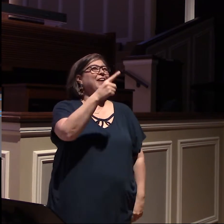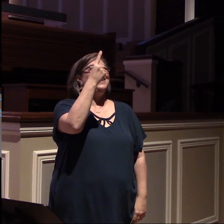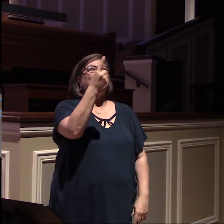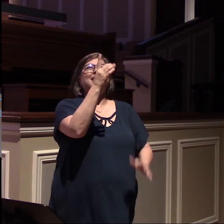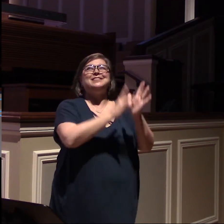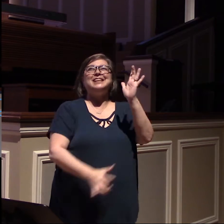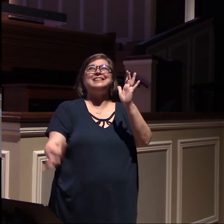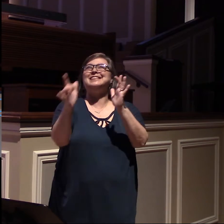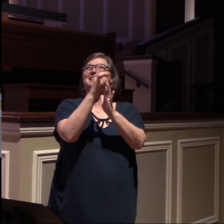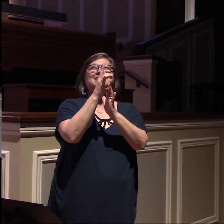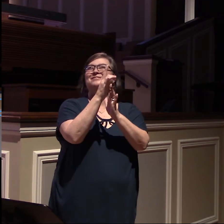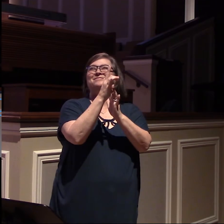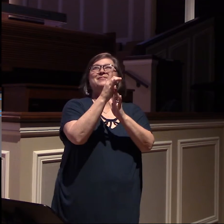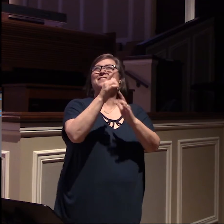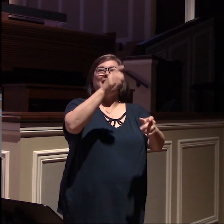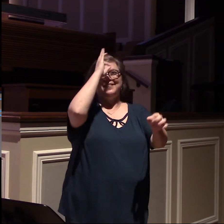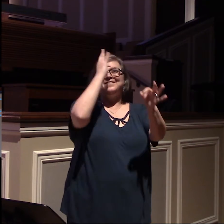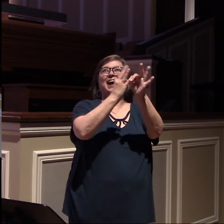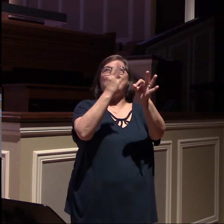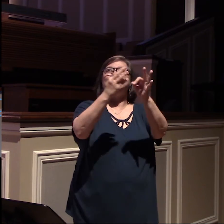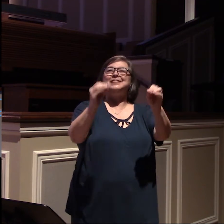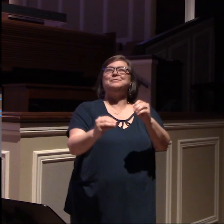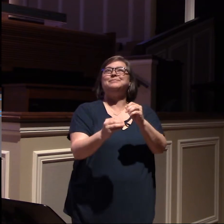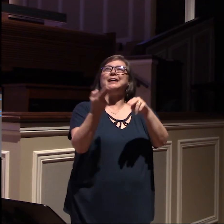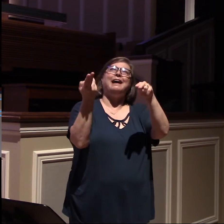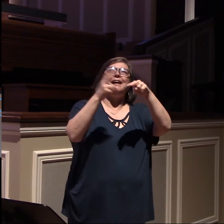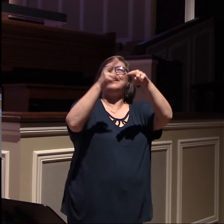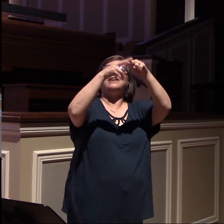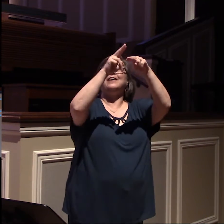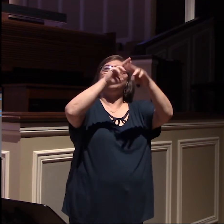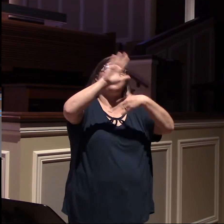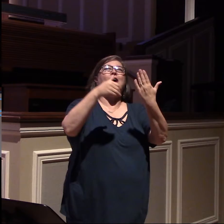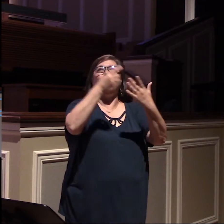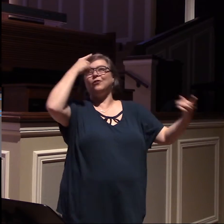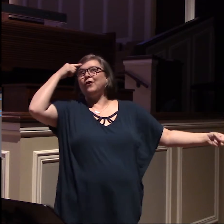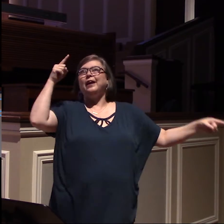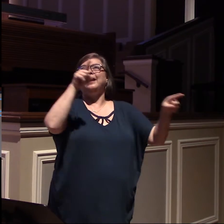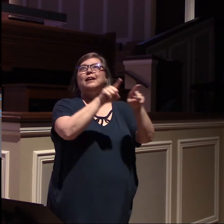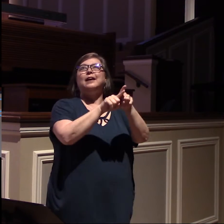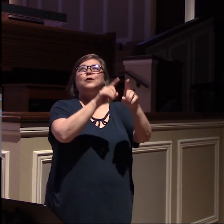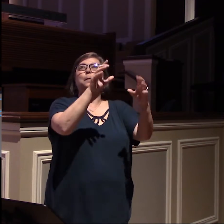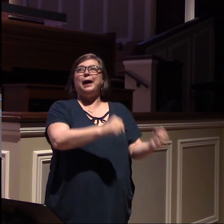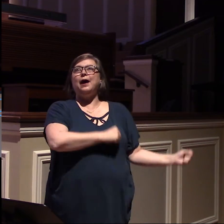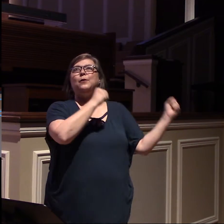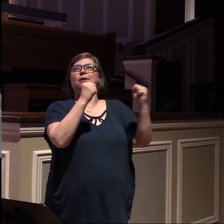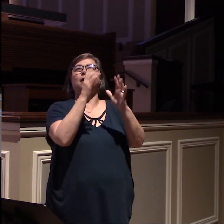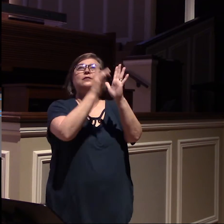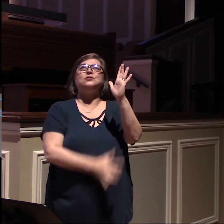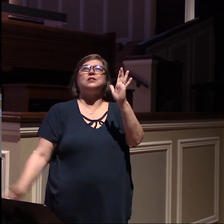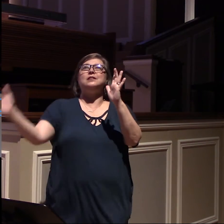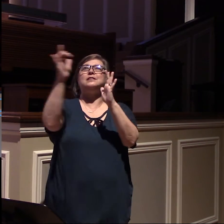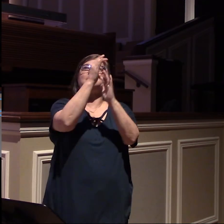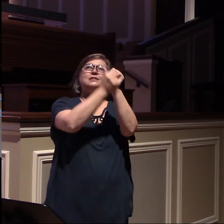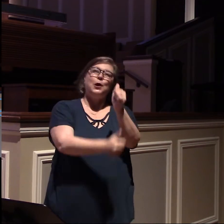of Jesus. Let faith arise, let all agree. There's no power like